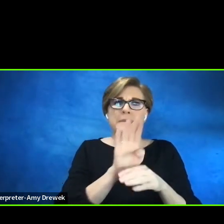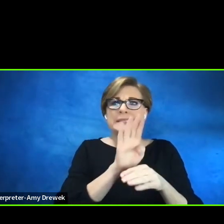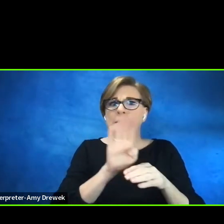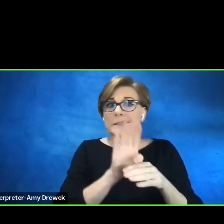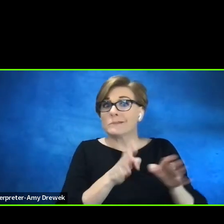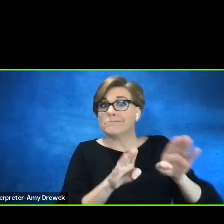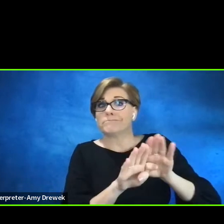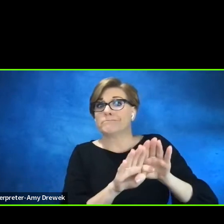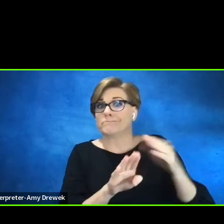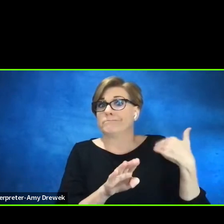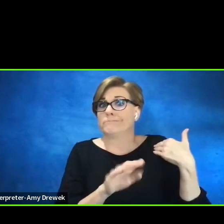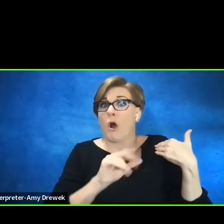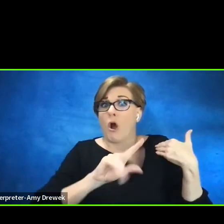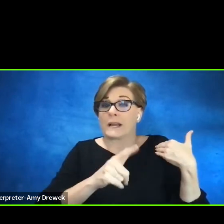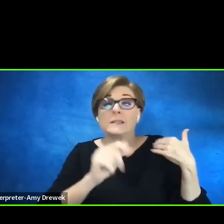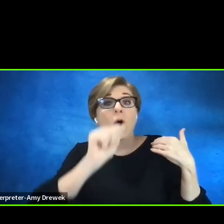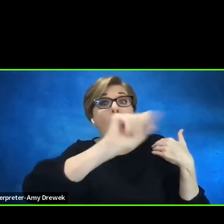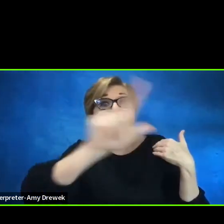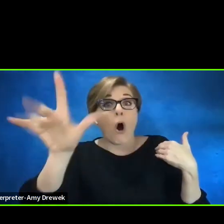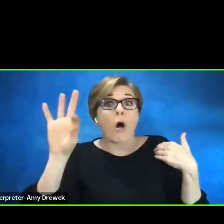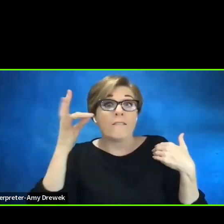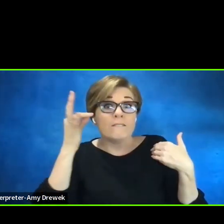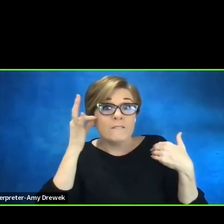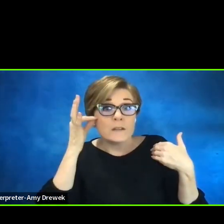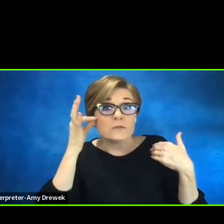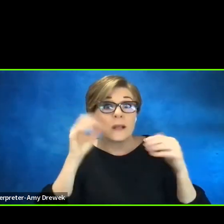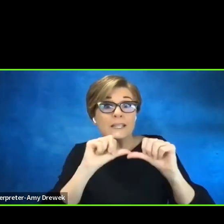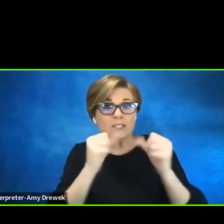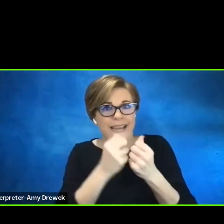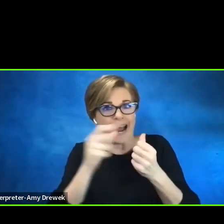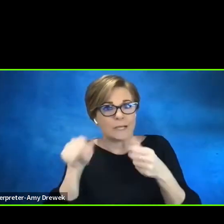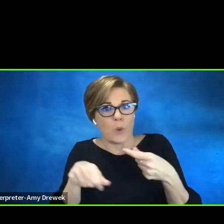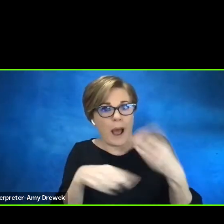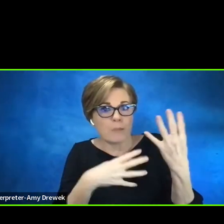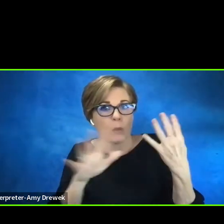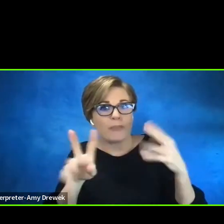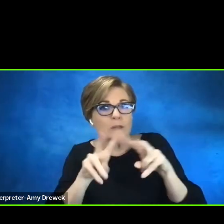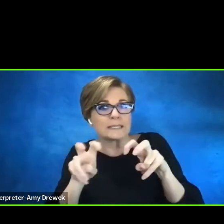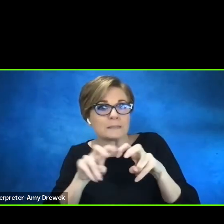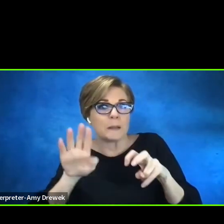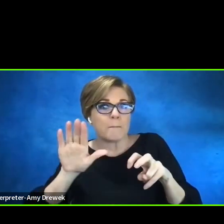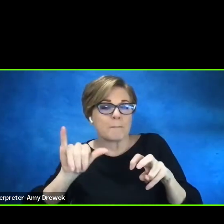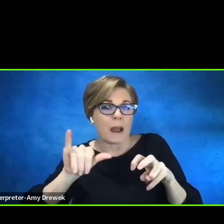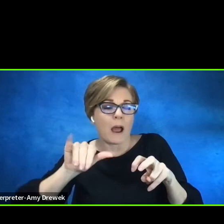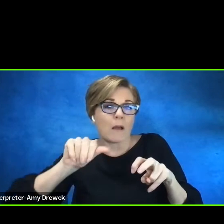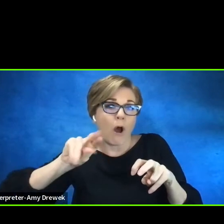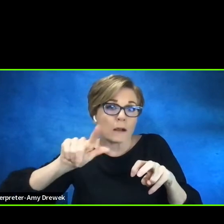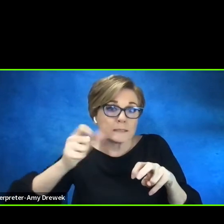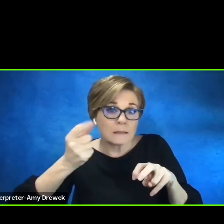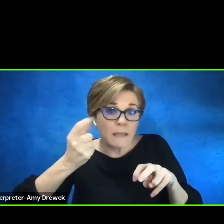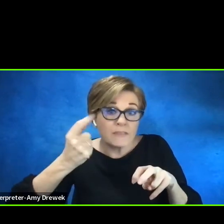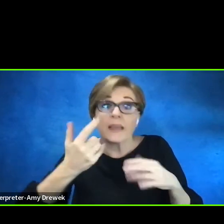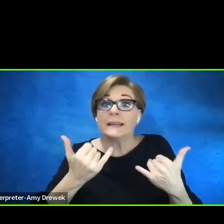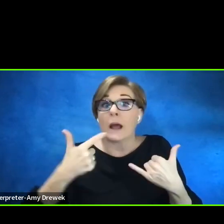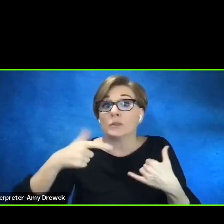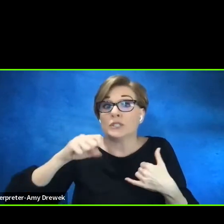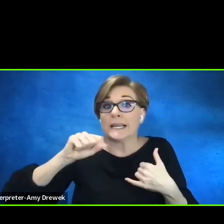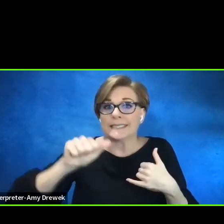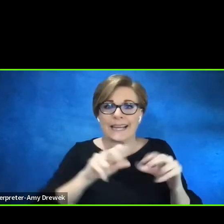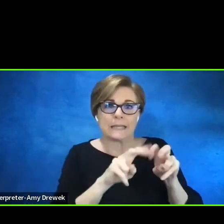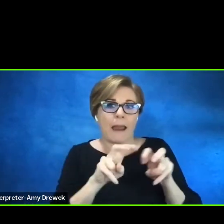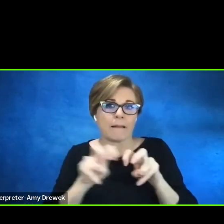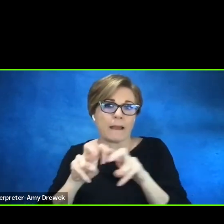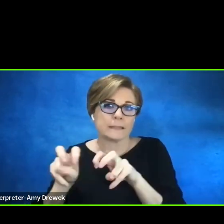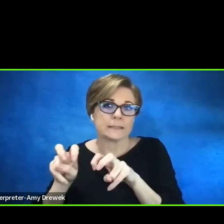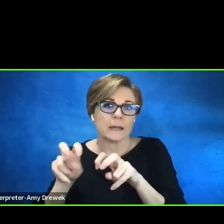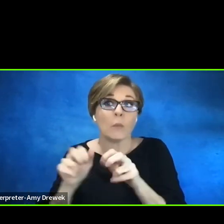their assessment by August 11th. Now we are working with GSA to analyze the data that was received from all